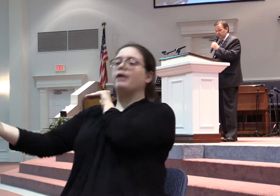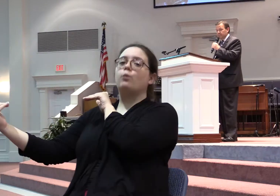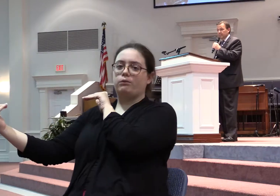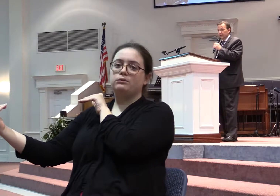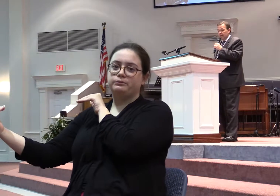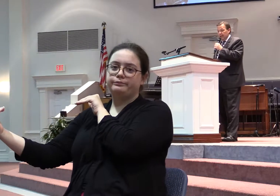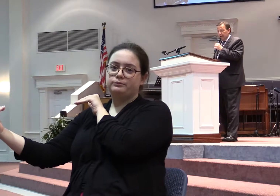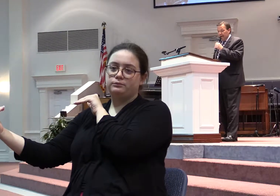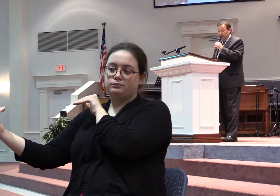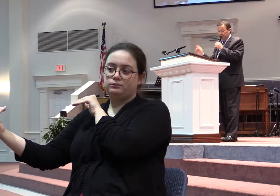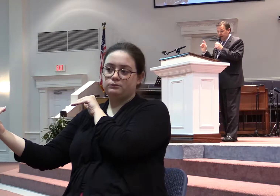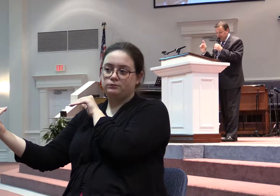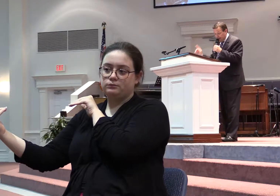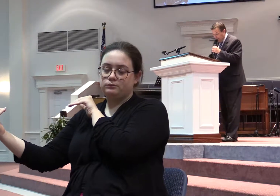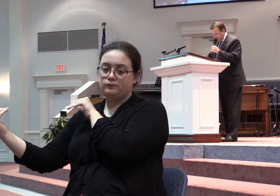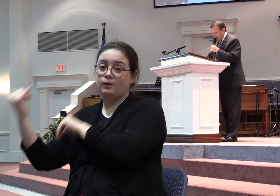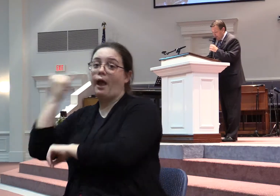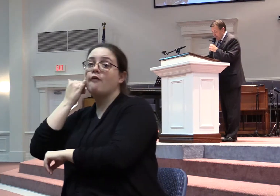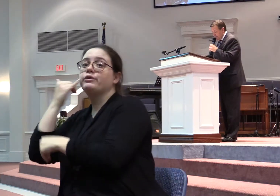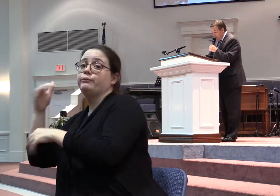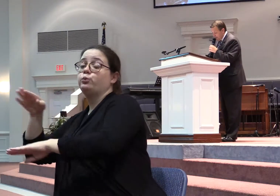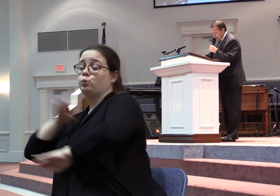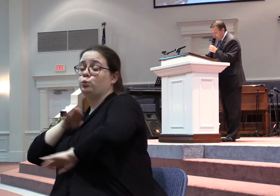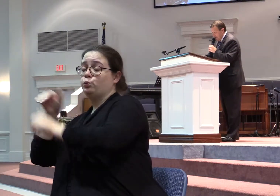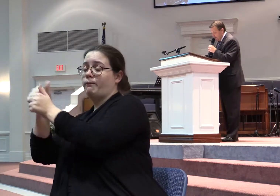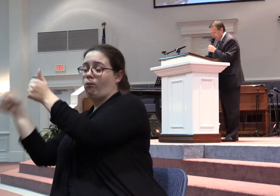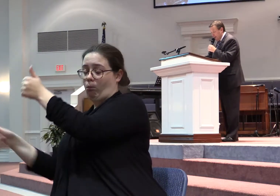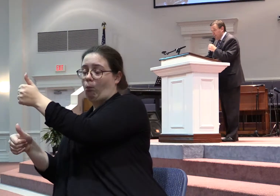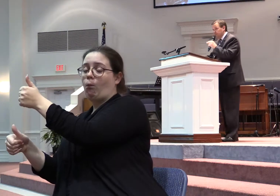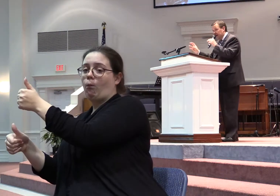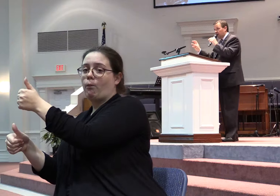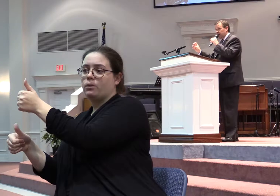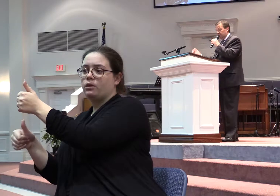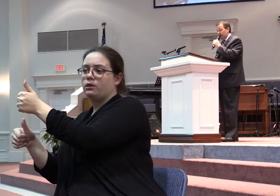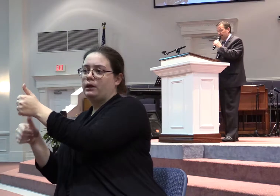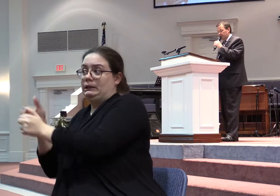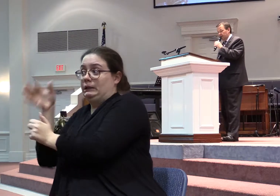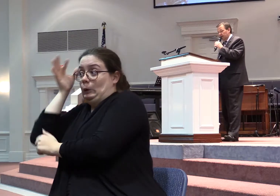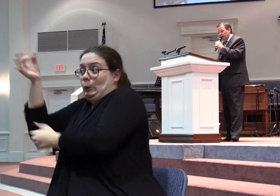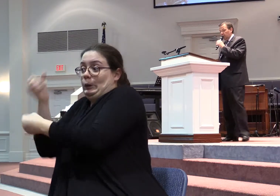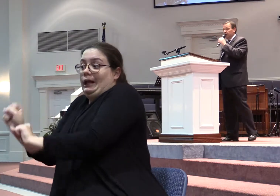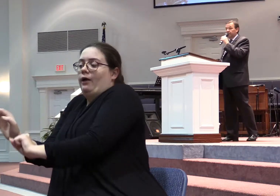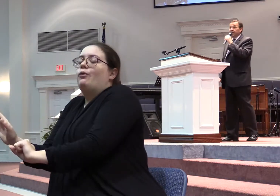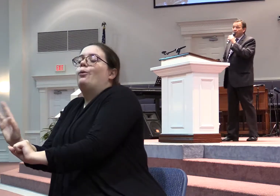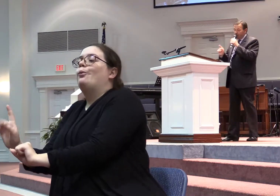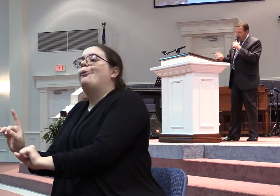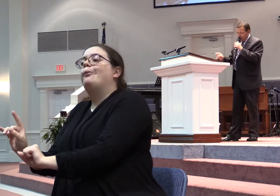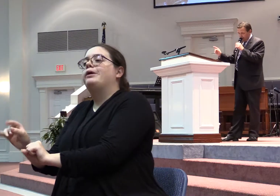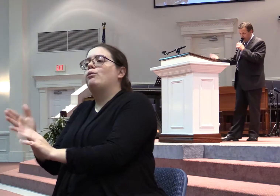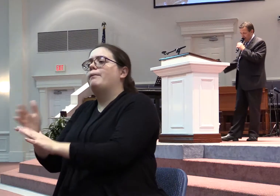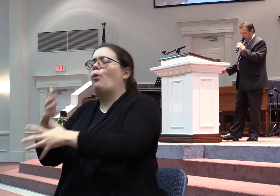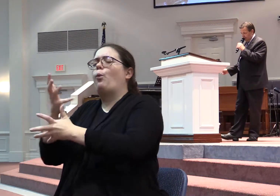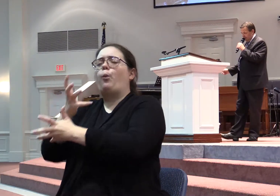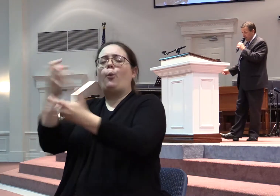Abraham. And if he had done this, then instead of being barely saved, he would have been